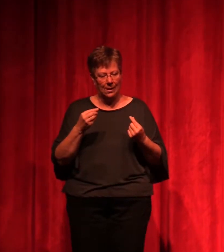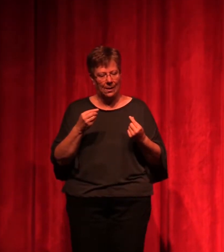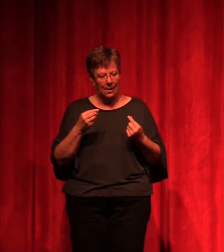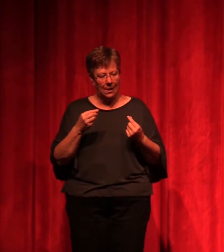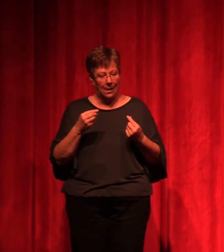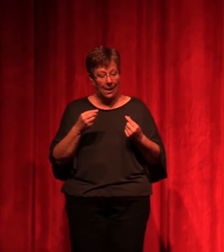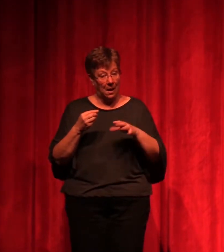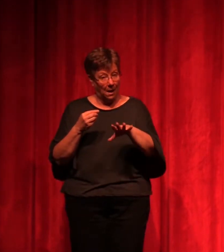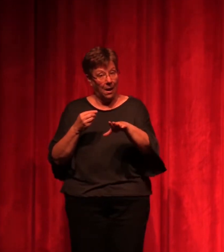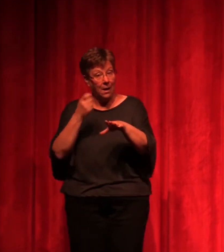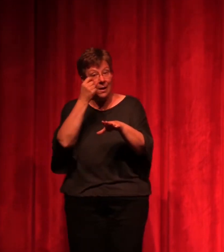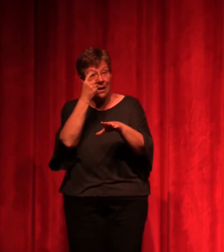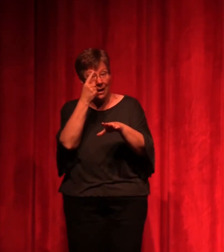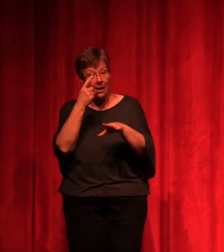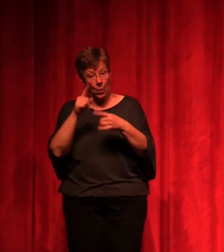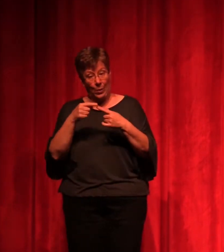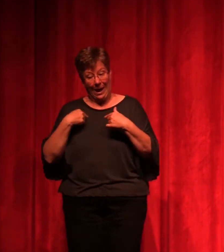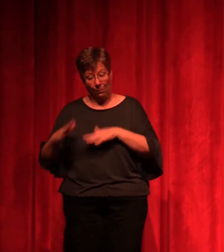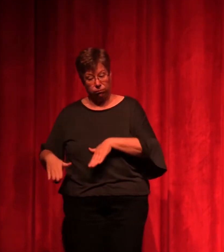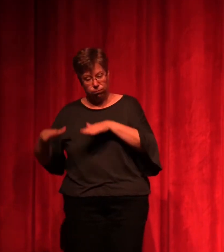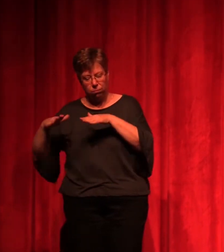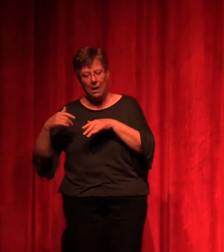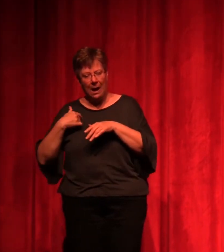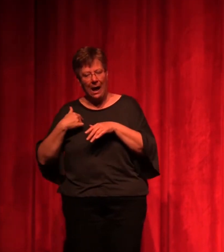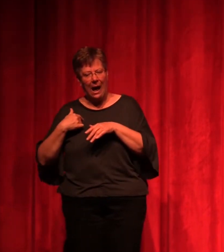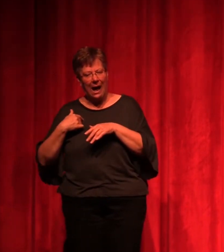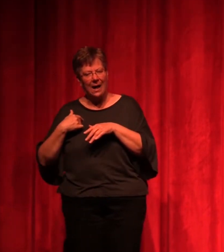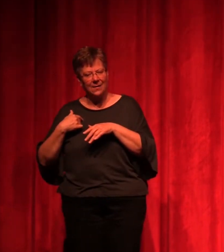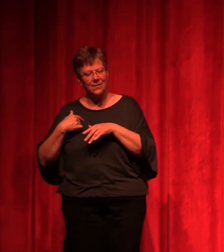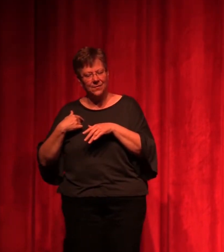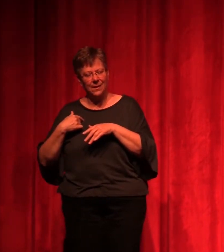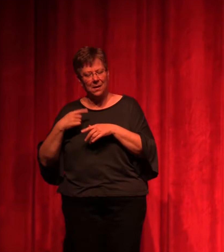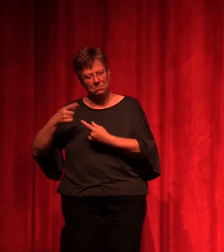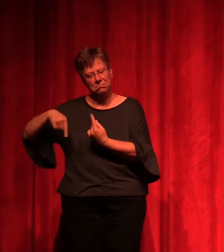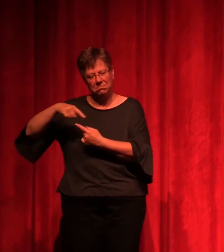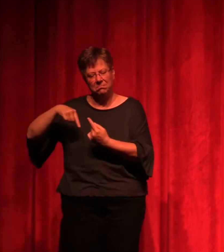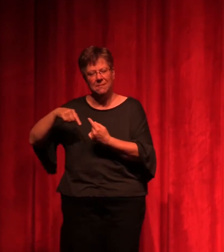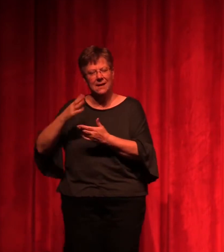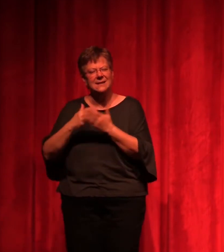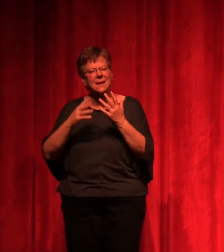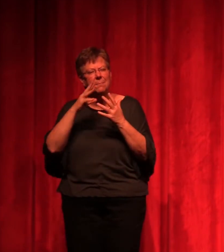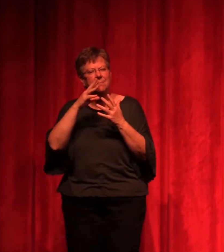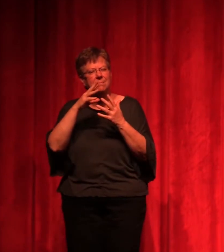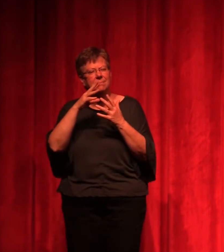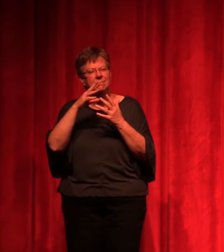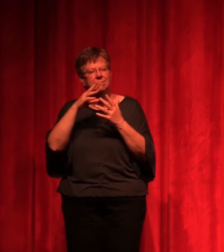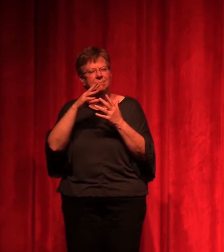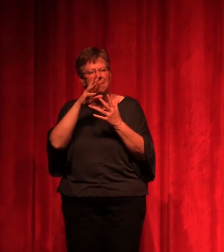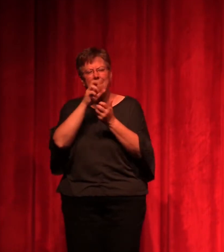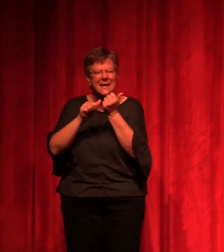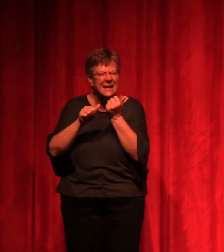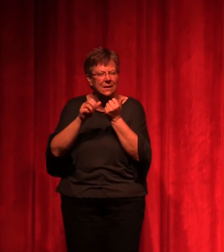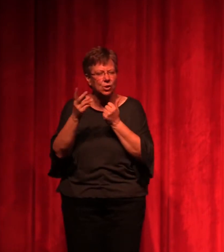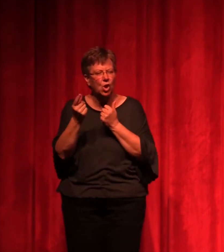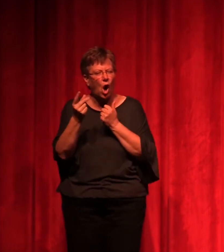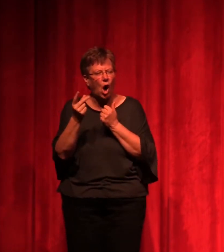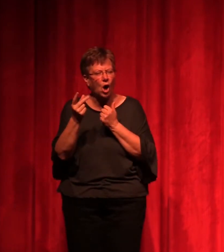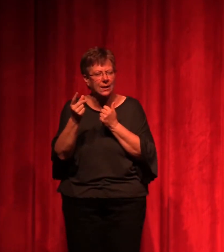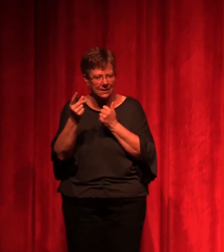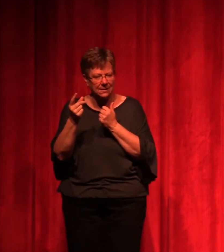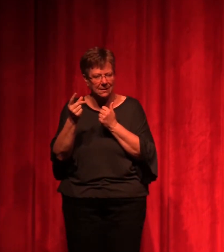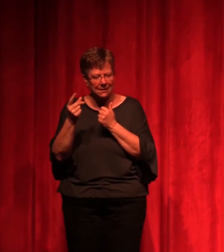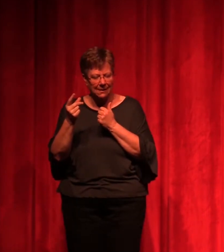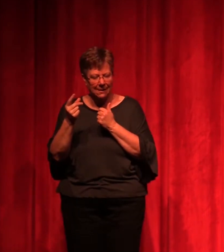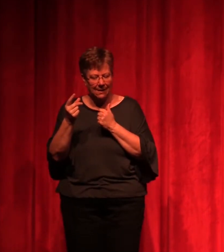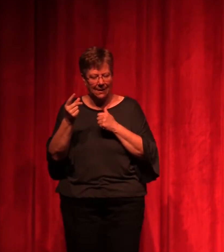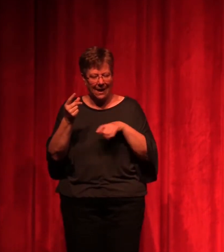mean dogs. I should call them scared dogs, not mean. They're baring their teeth, and that's exactly how this horse looked. It's with the ears way back. And I was walking